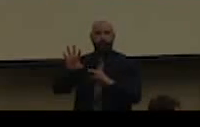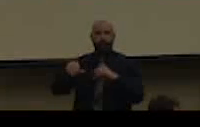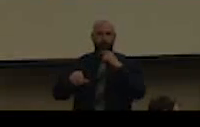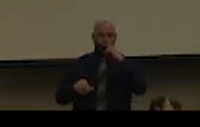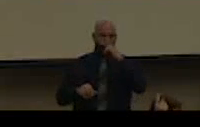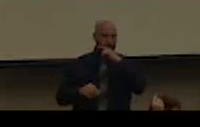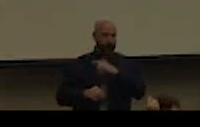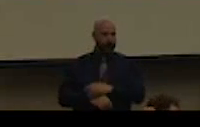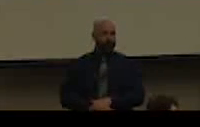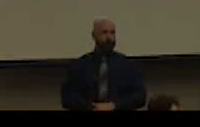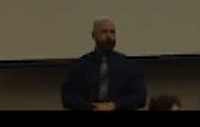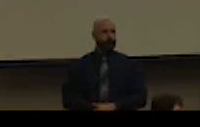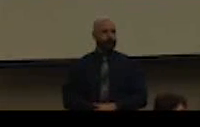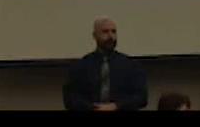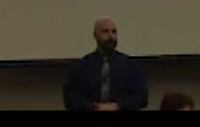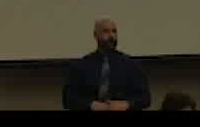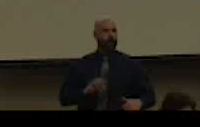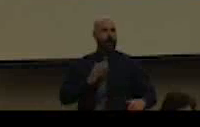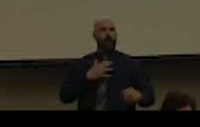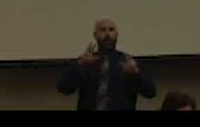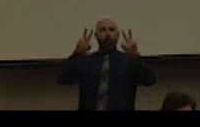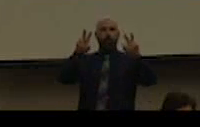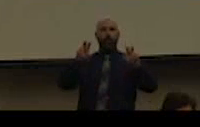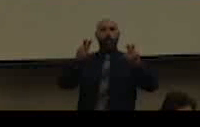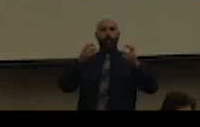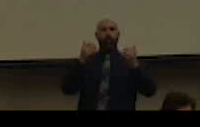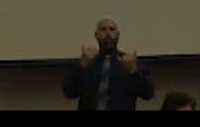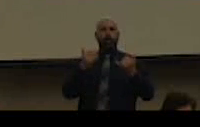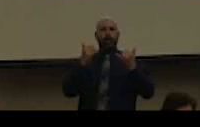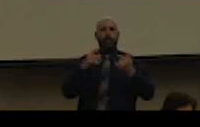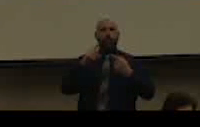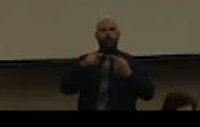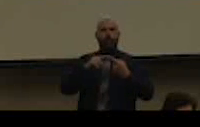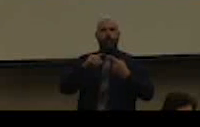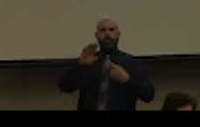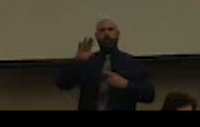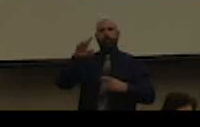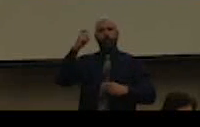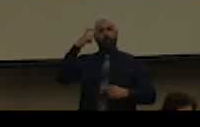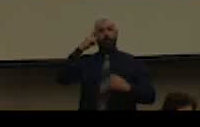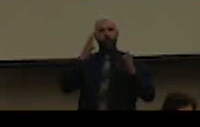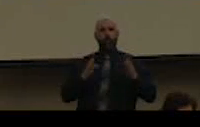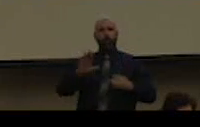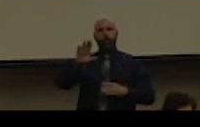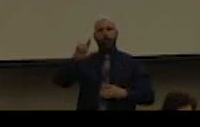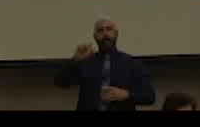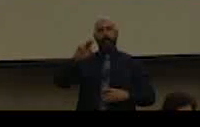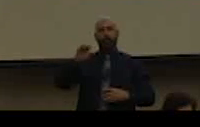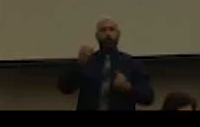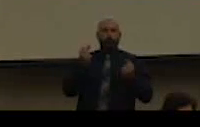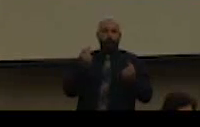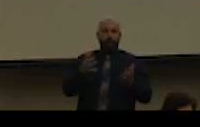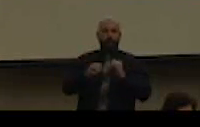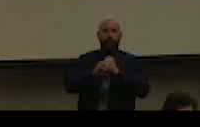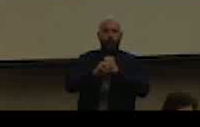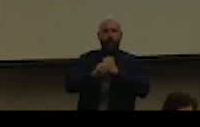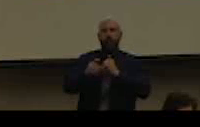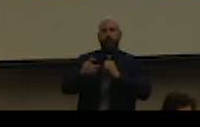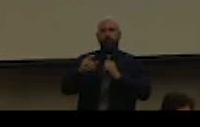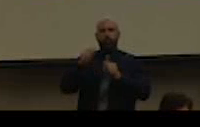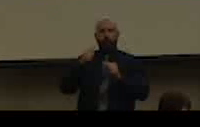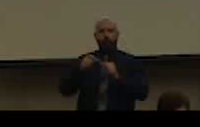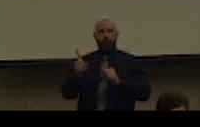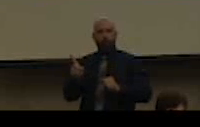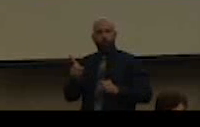Our headline is about Governor Blanco. There's been so much wonderful press remembering her, but that she had a huge legacy in